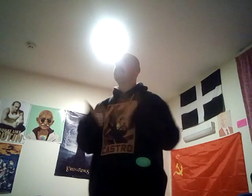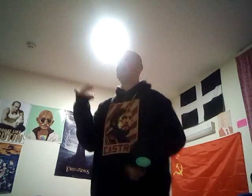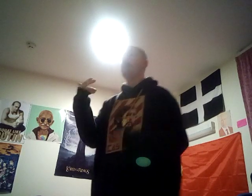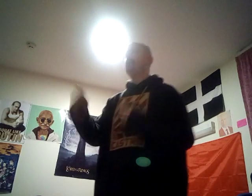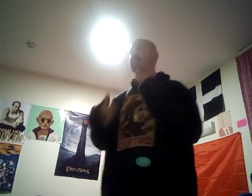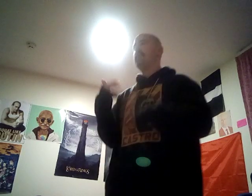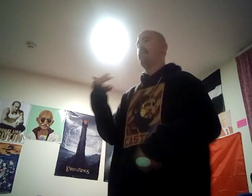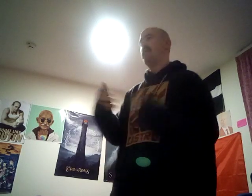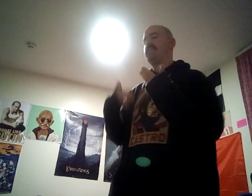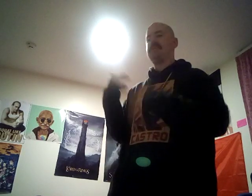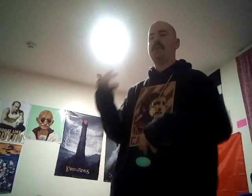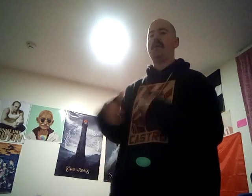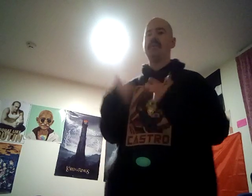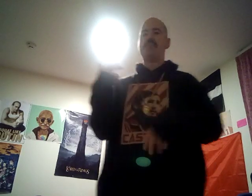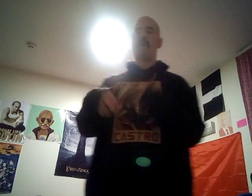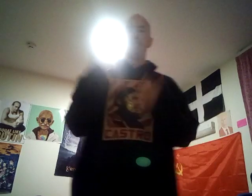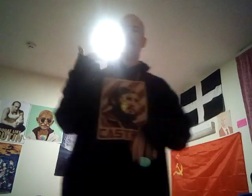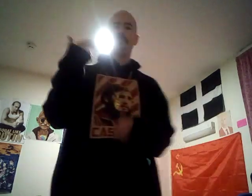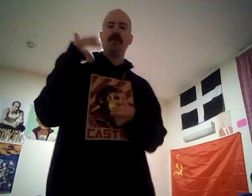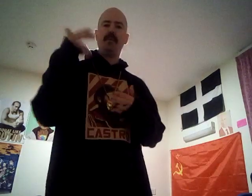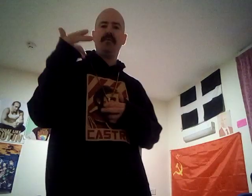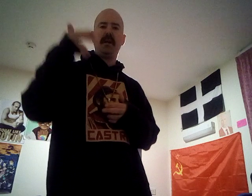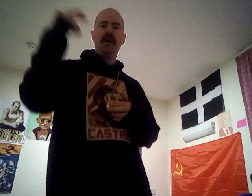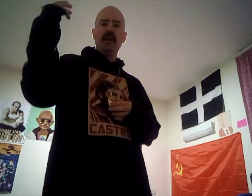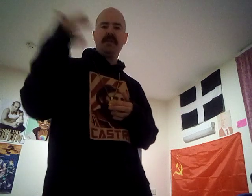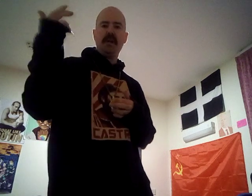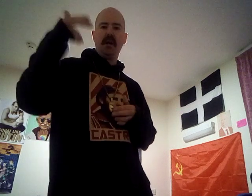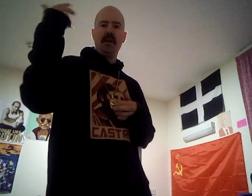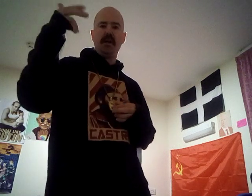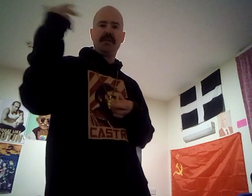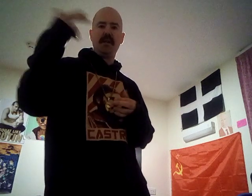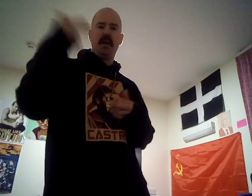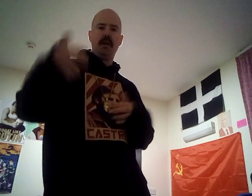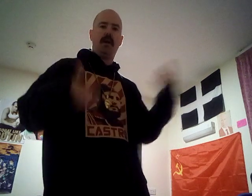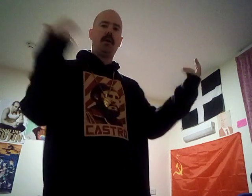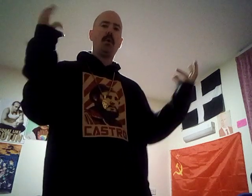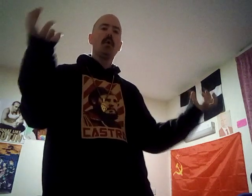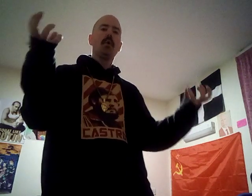City Hunter is Jackie Chan's best movie. City Hunter.